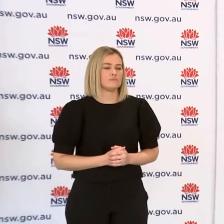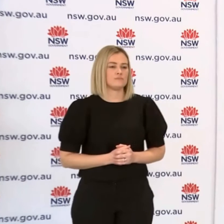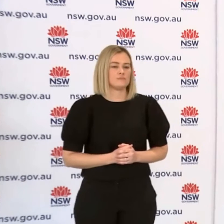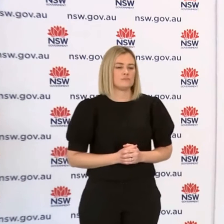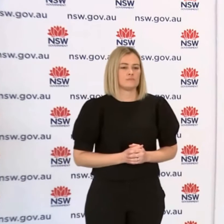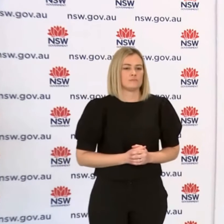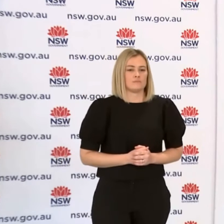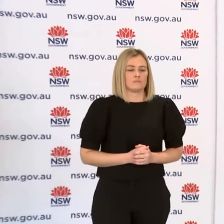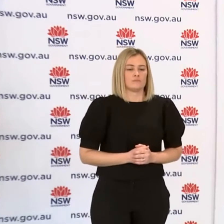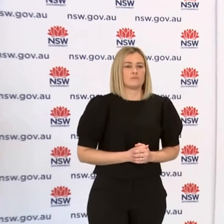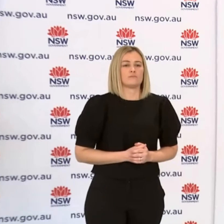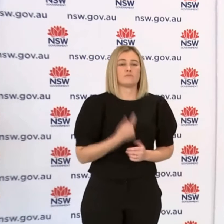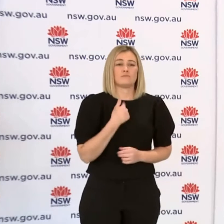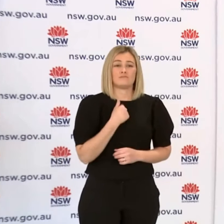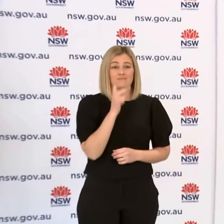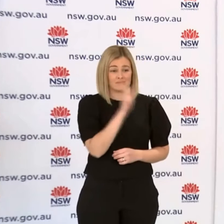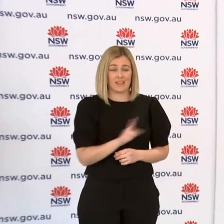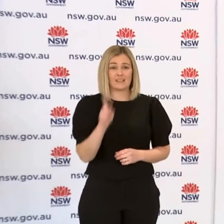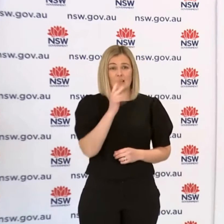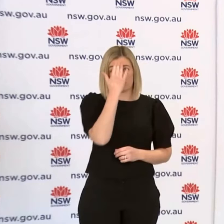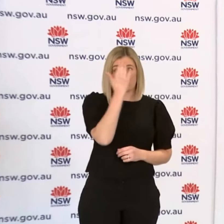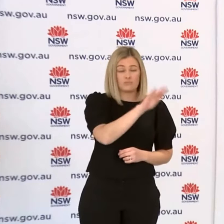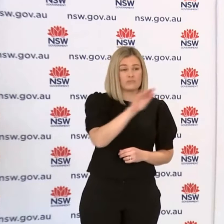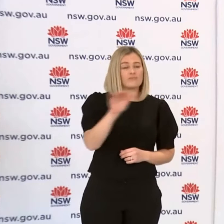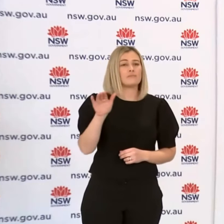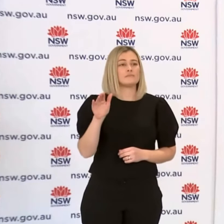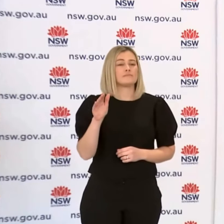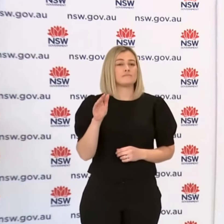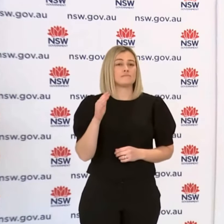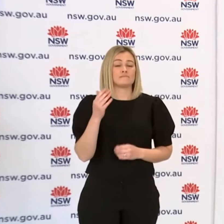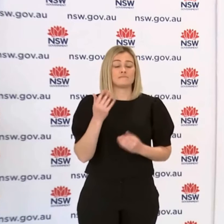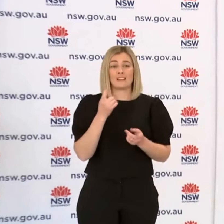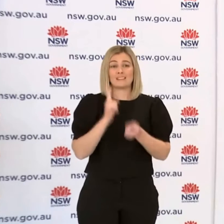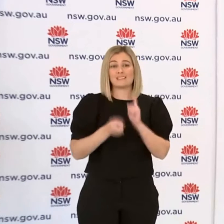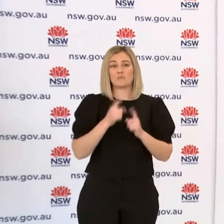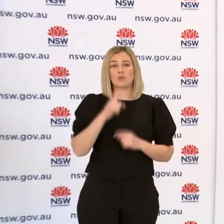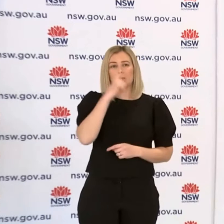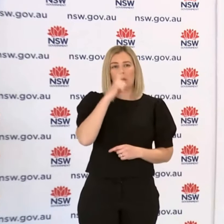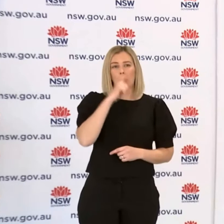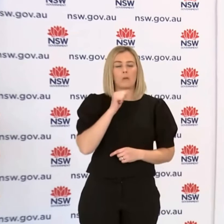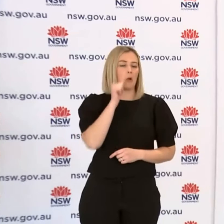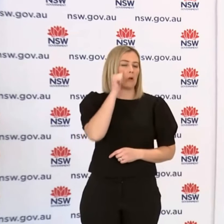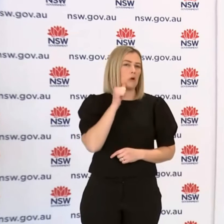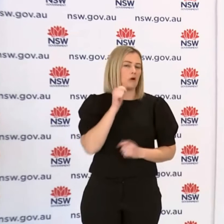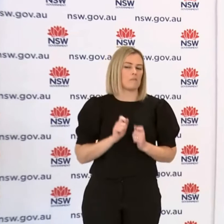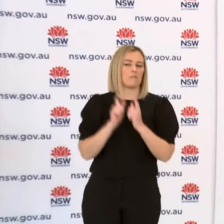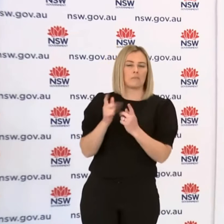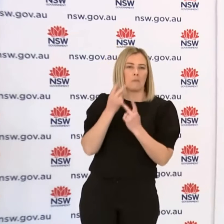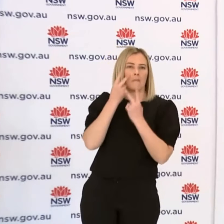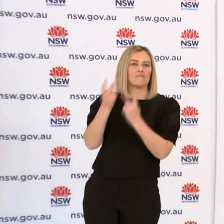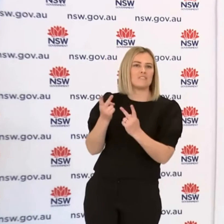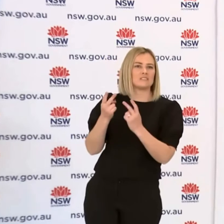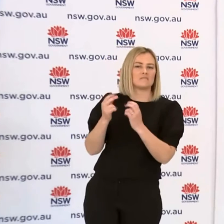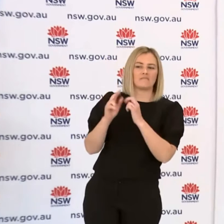that this disease, because people go and visit other households when they shouldn't, and for a variety of other reasons, but that seems to be